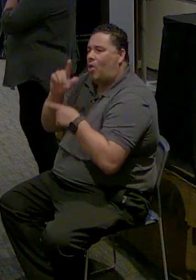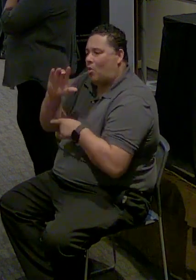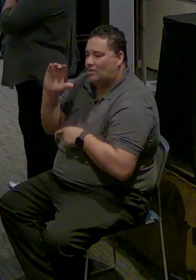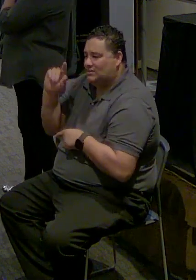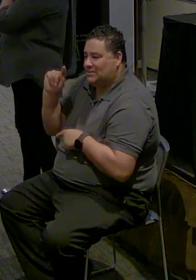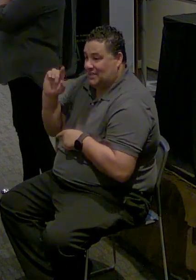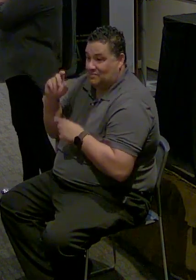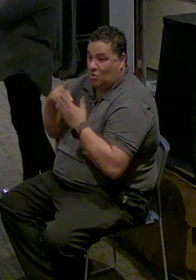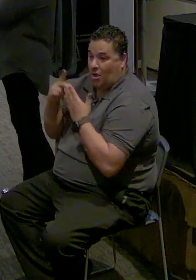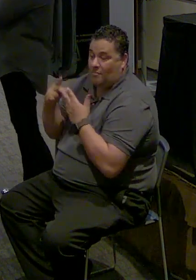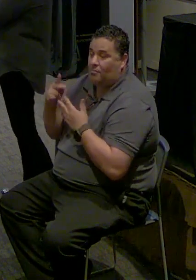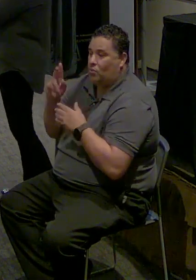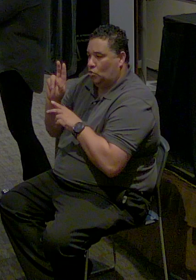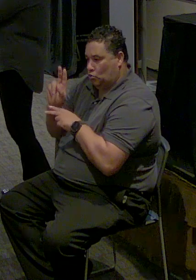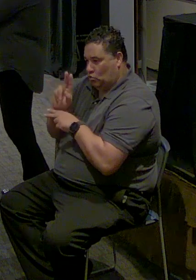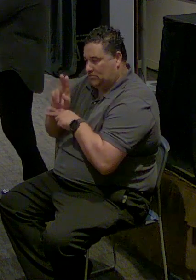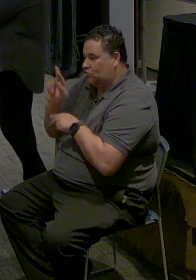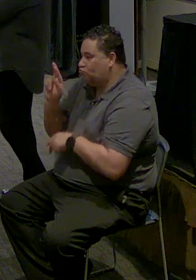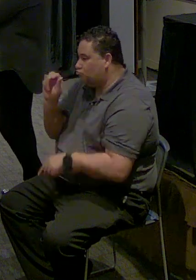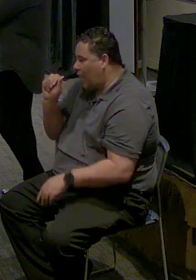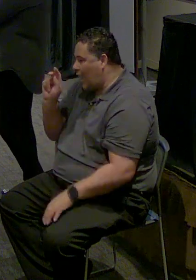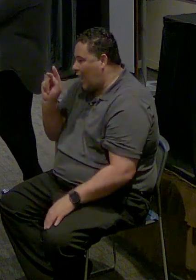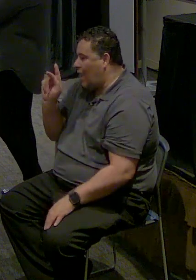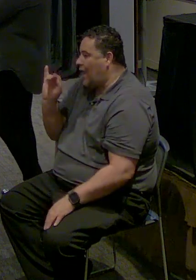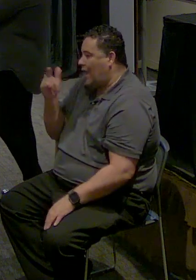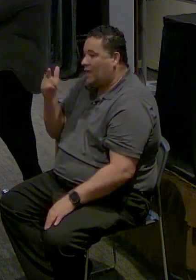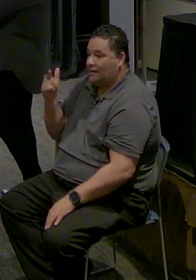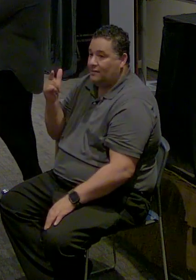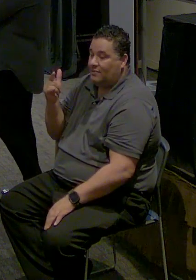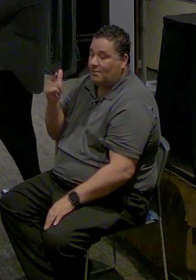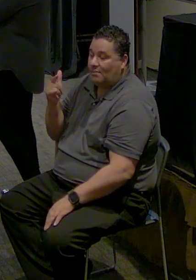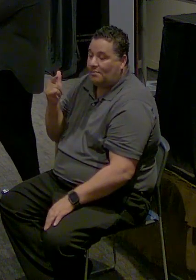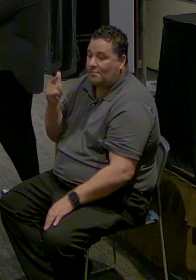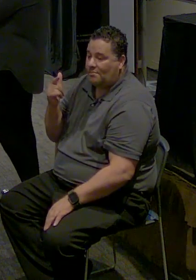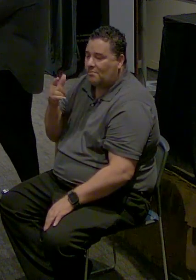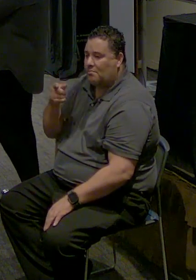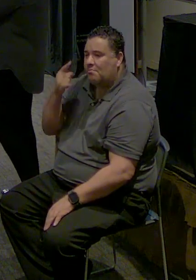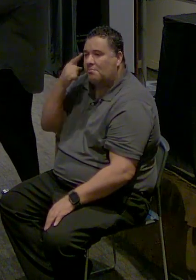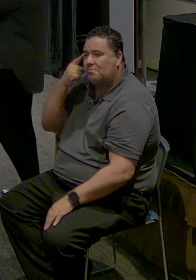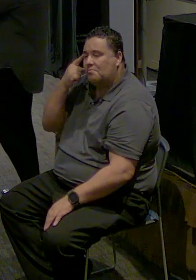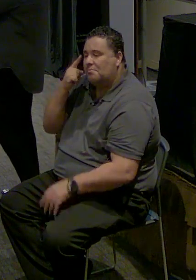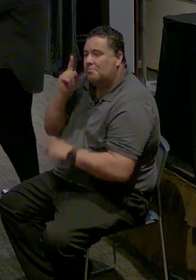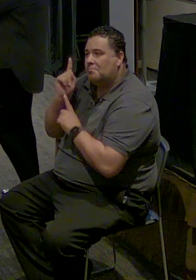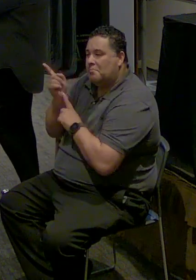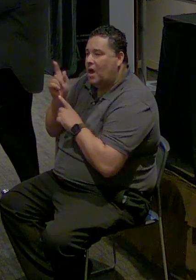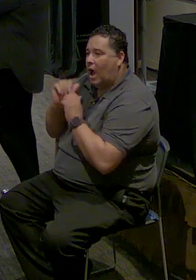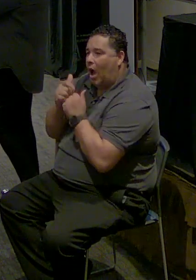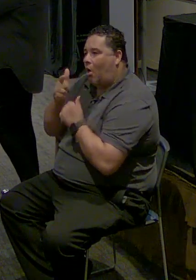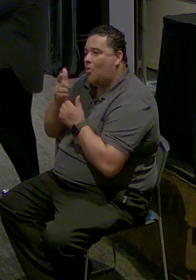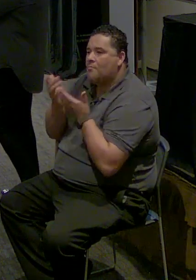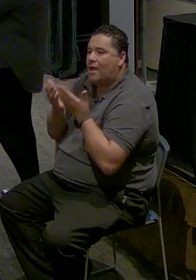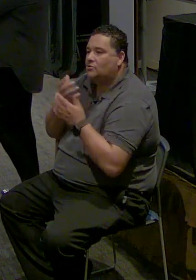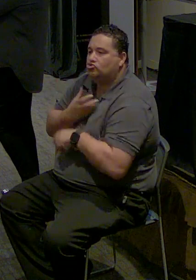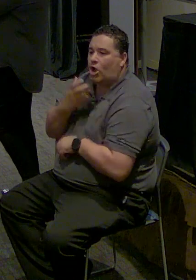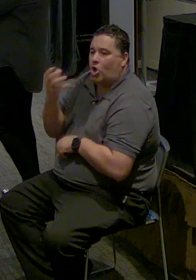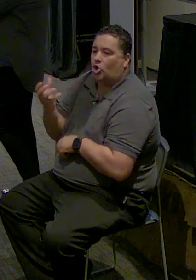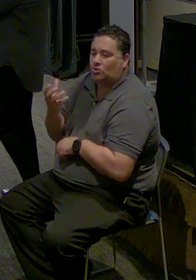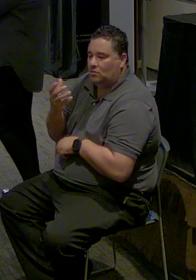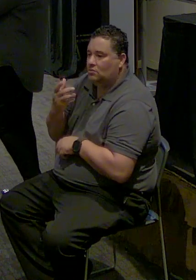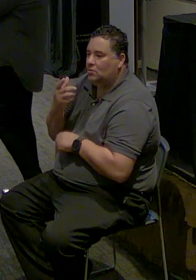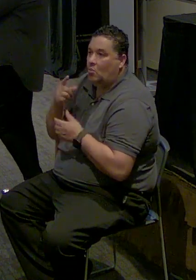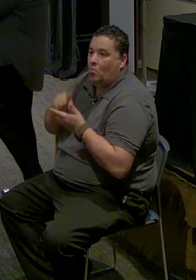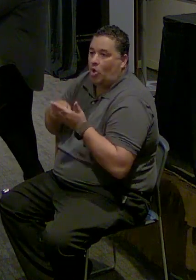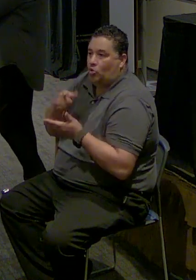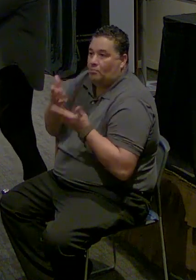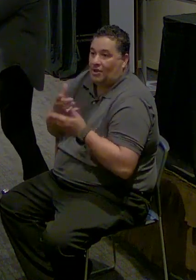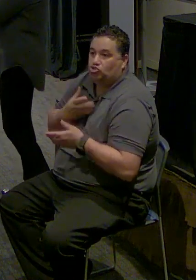program using ranking. So think for just a moment about how you might share, what you might